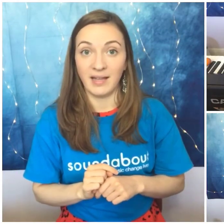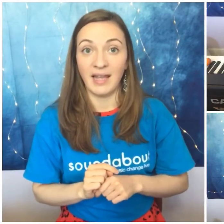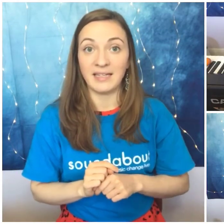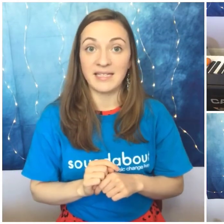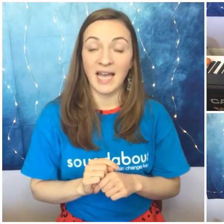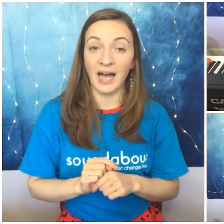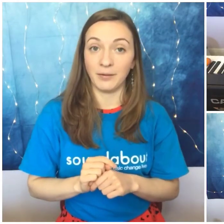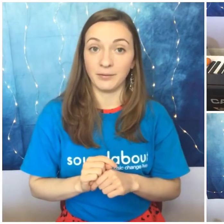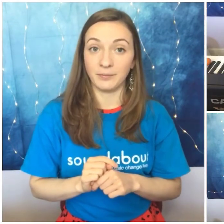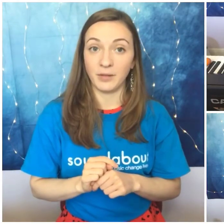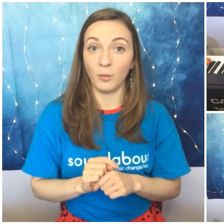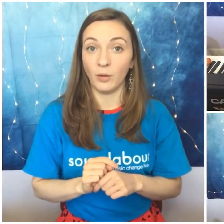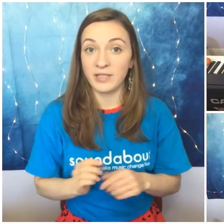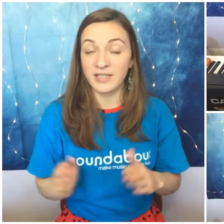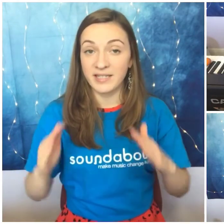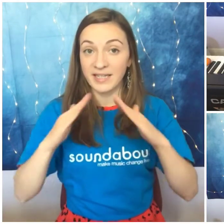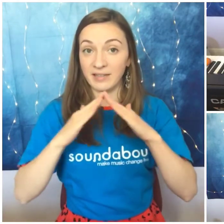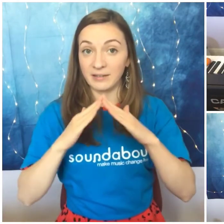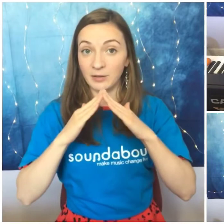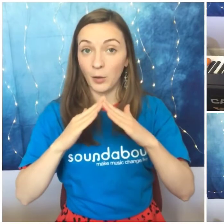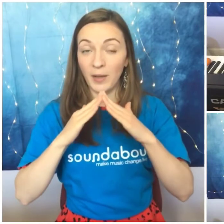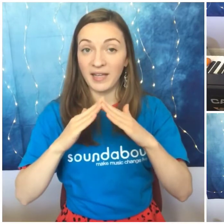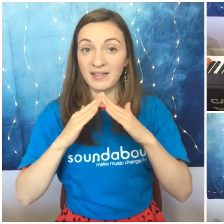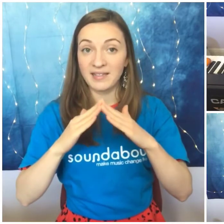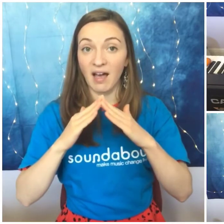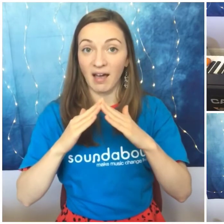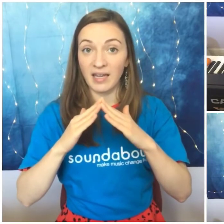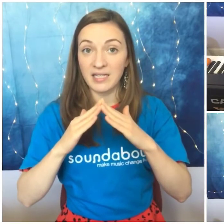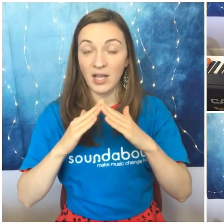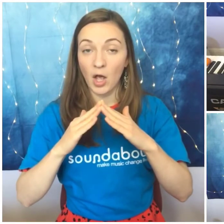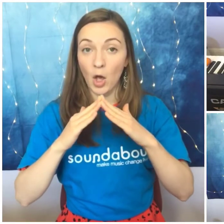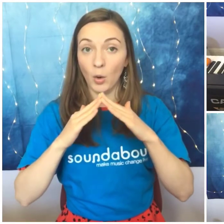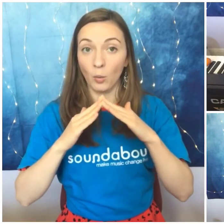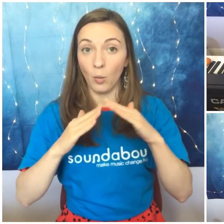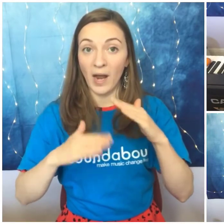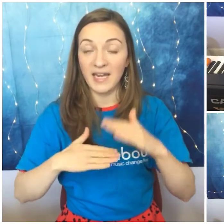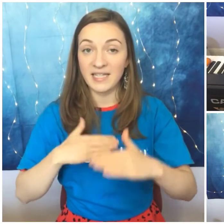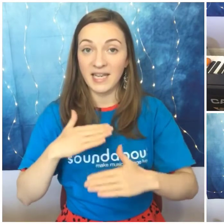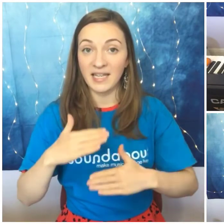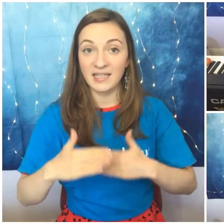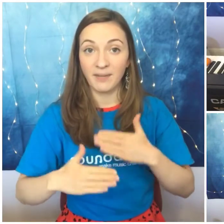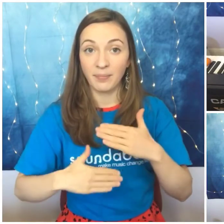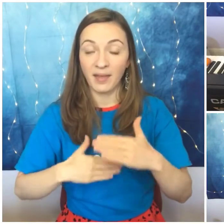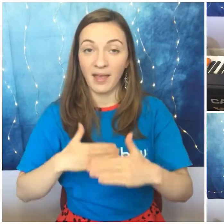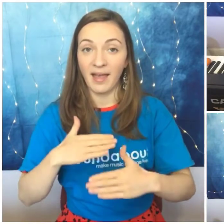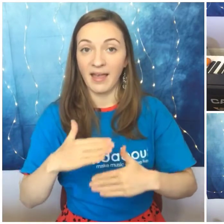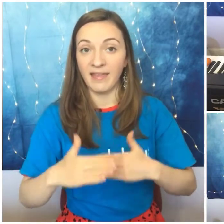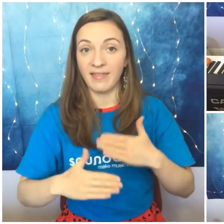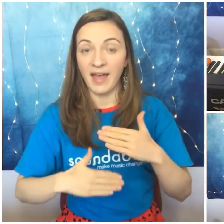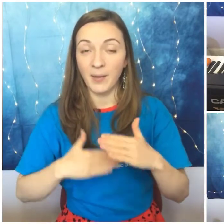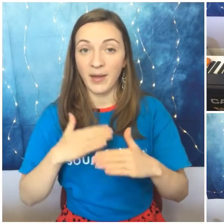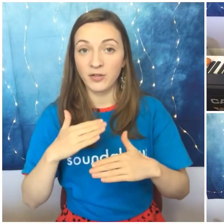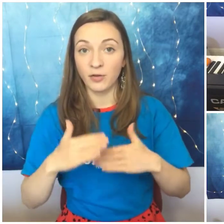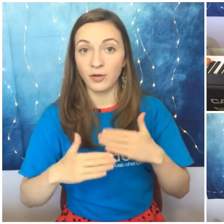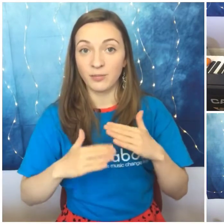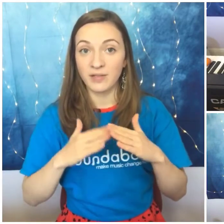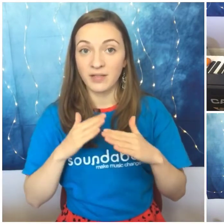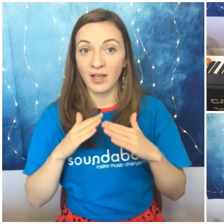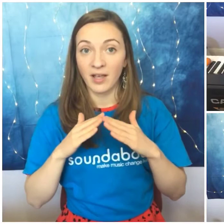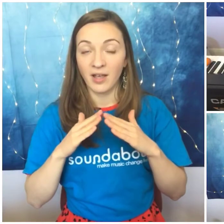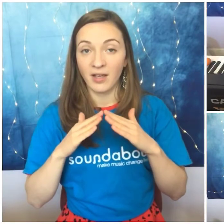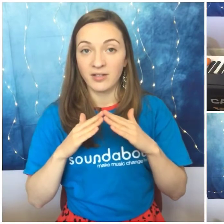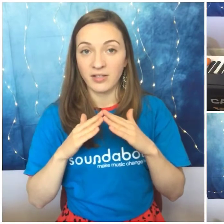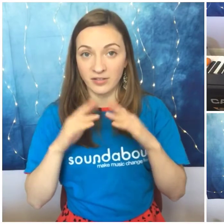everyone in town would still be inside, waiting in their